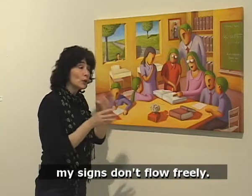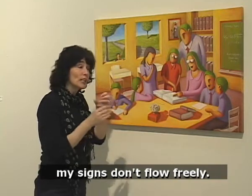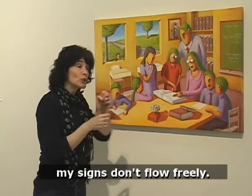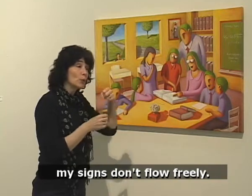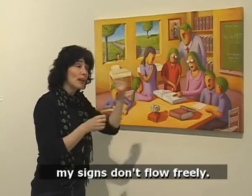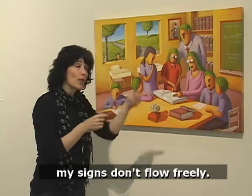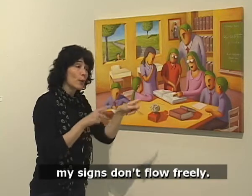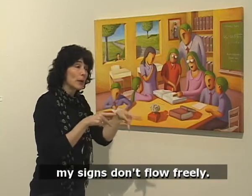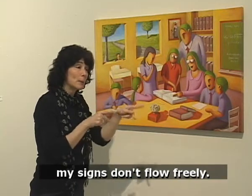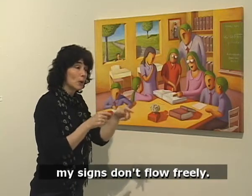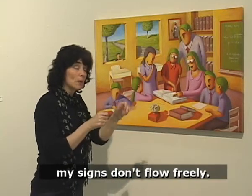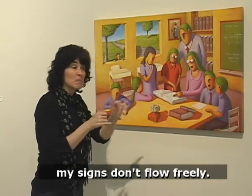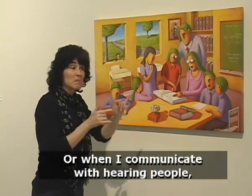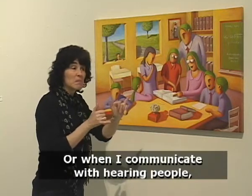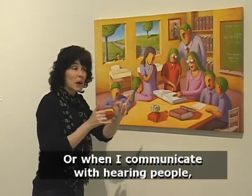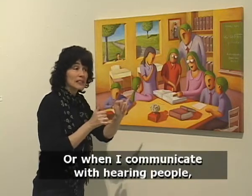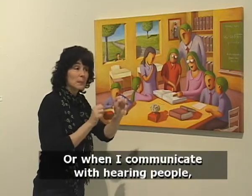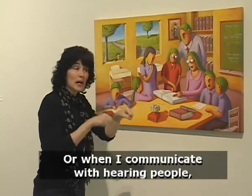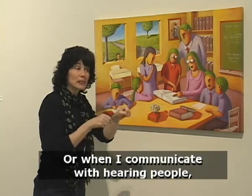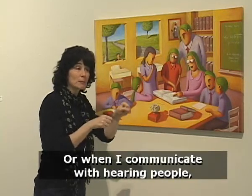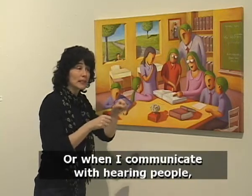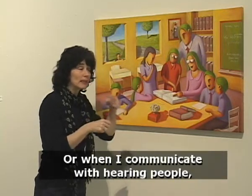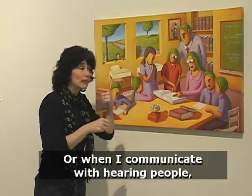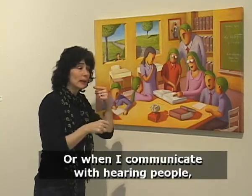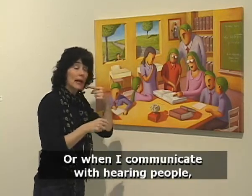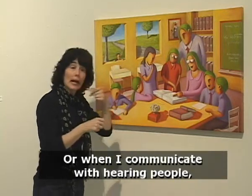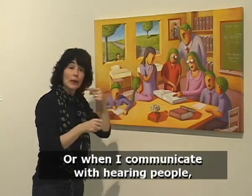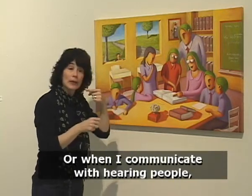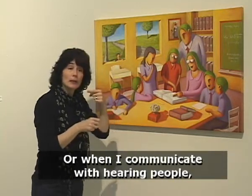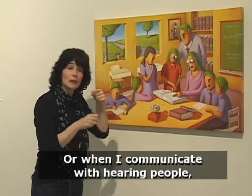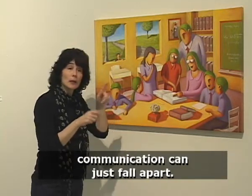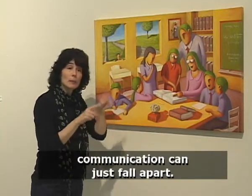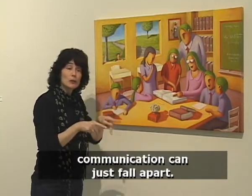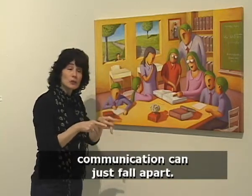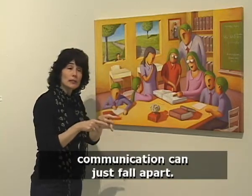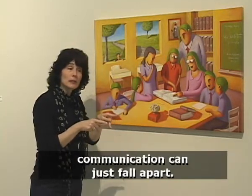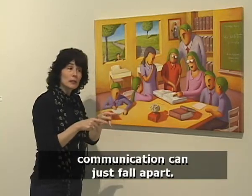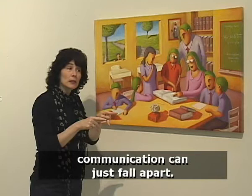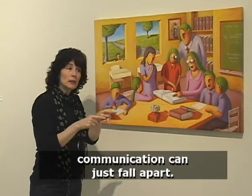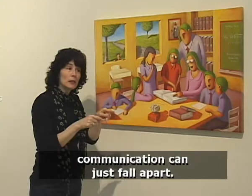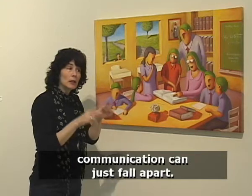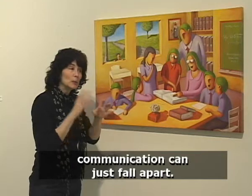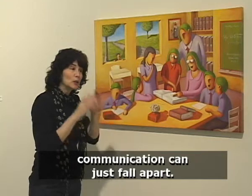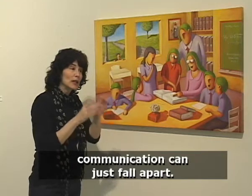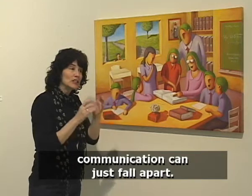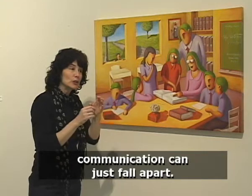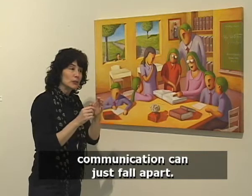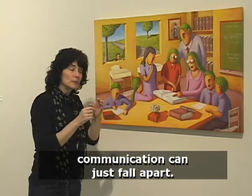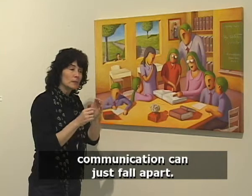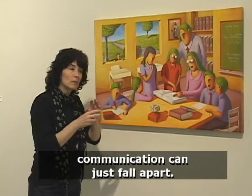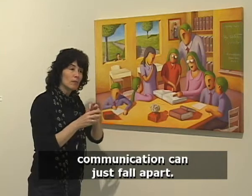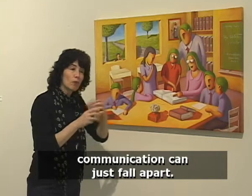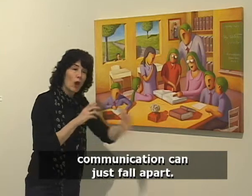freely. Or when I communicate with hearing people, communication can just fall